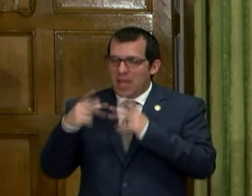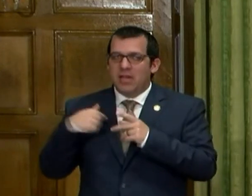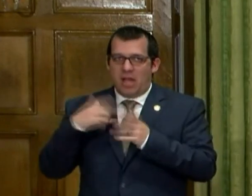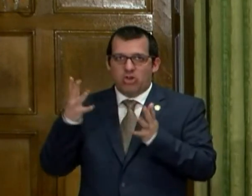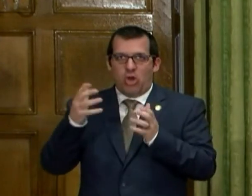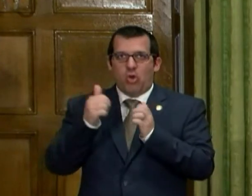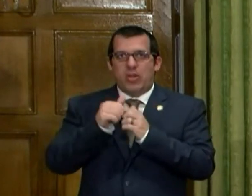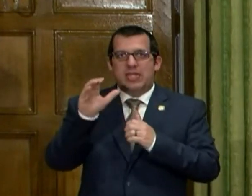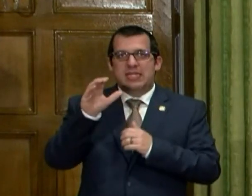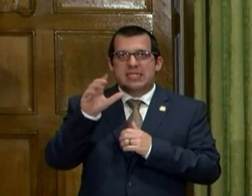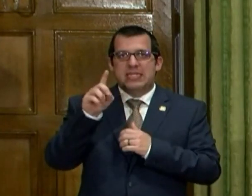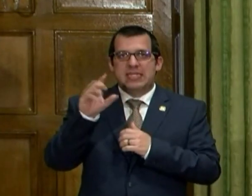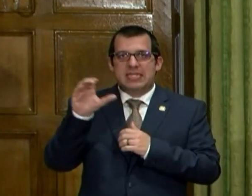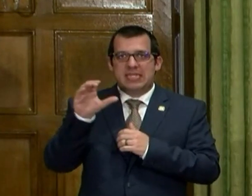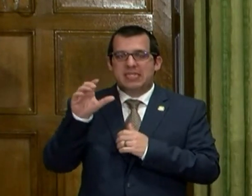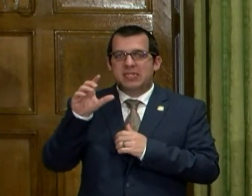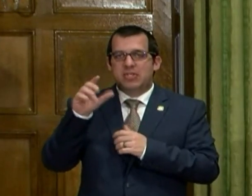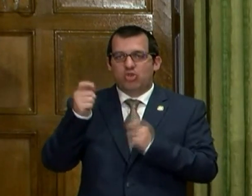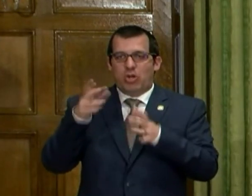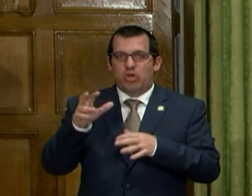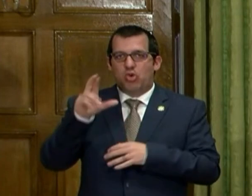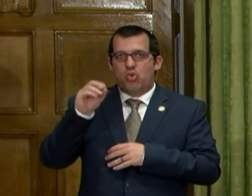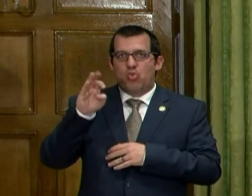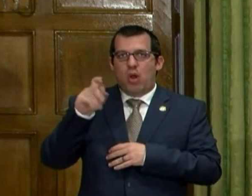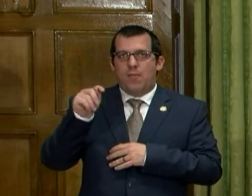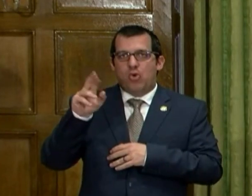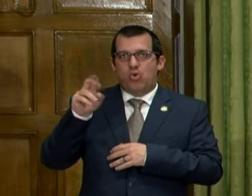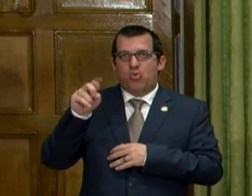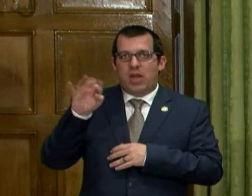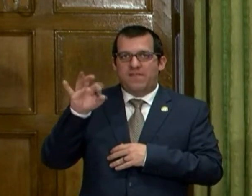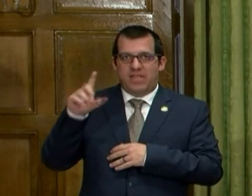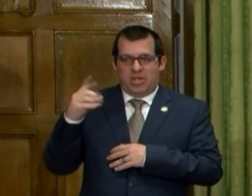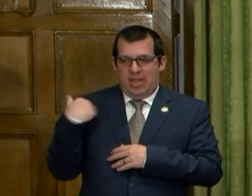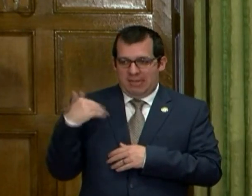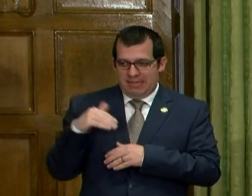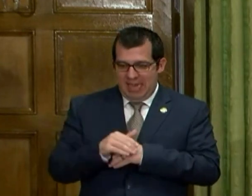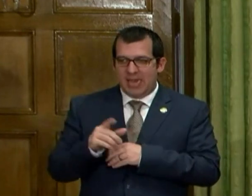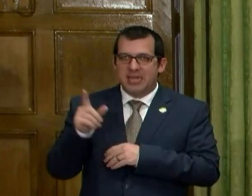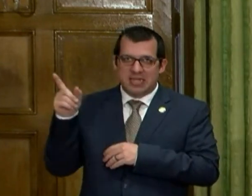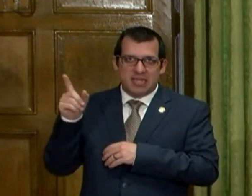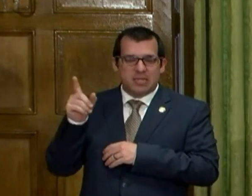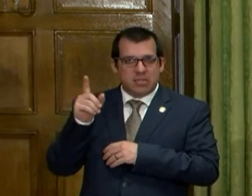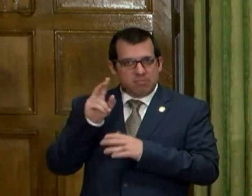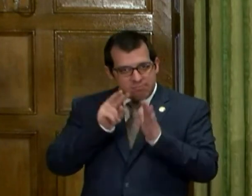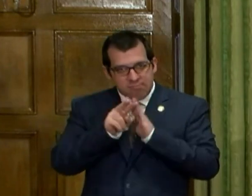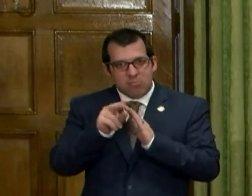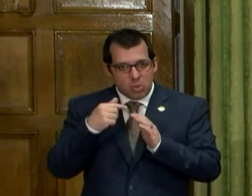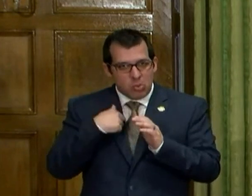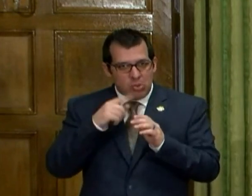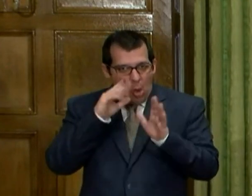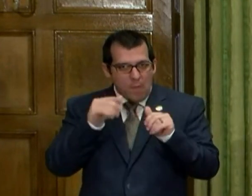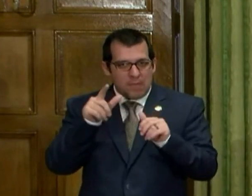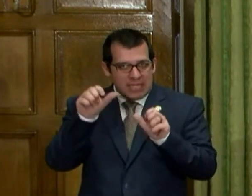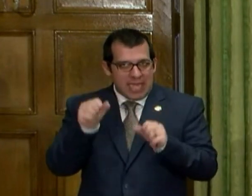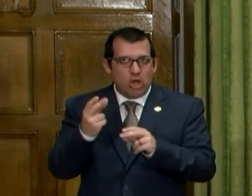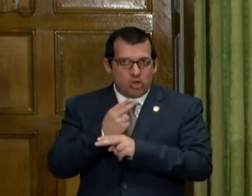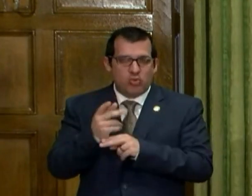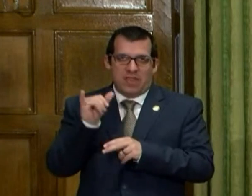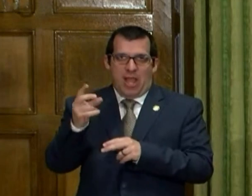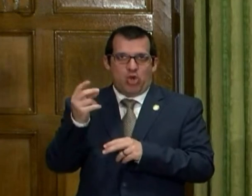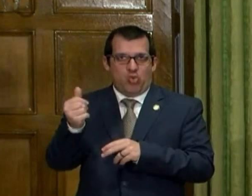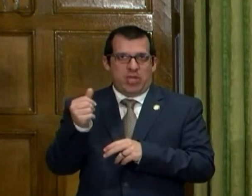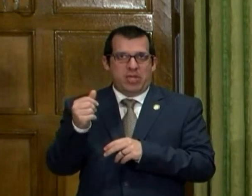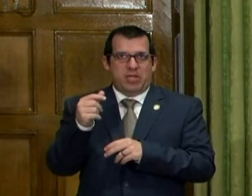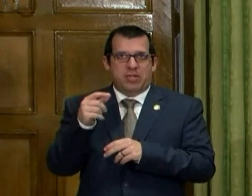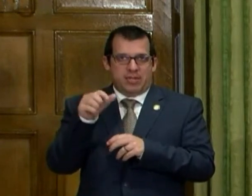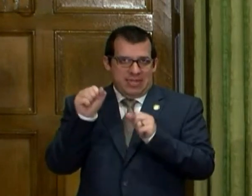CDC Director Robert Redfield last night, and he was optimistic that we will be able to use those. They have a very rapid turnaround, so you can get